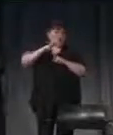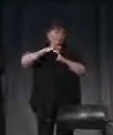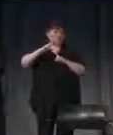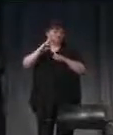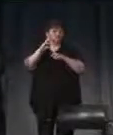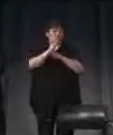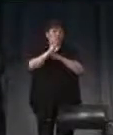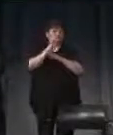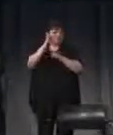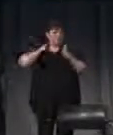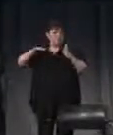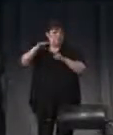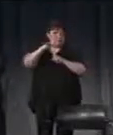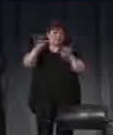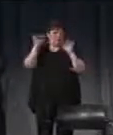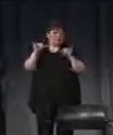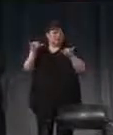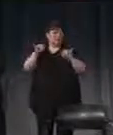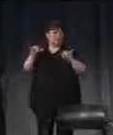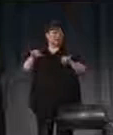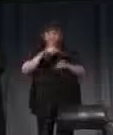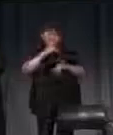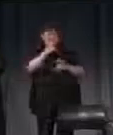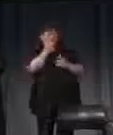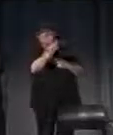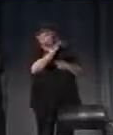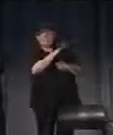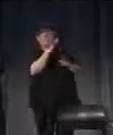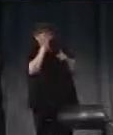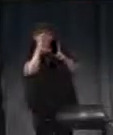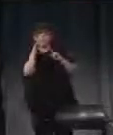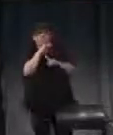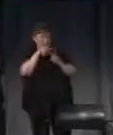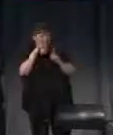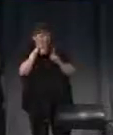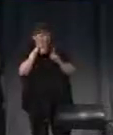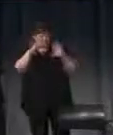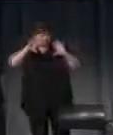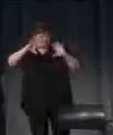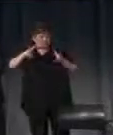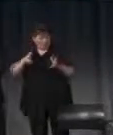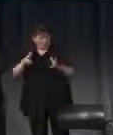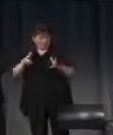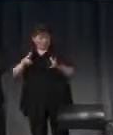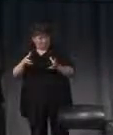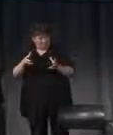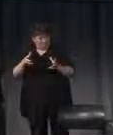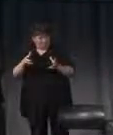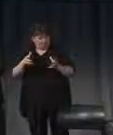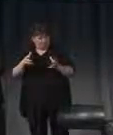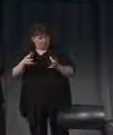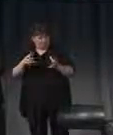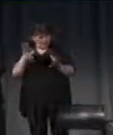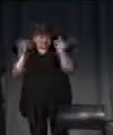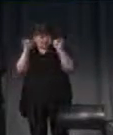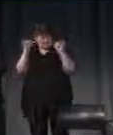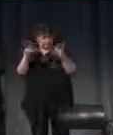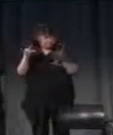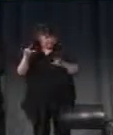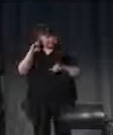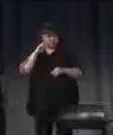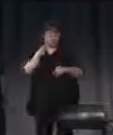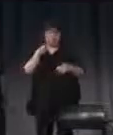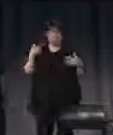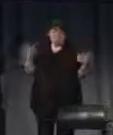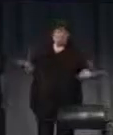the environmental. I was very interested in your environmental category of realistic sound. And you said,